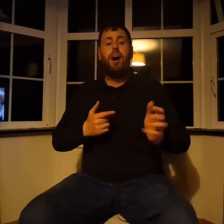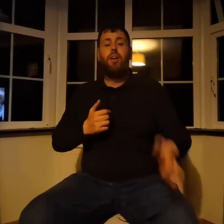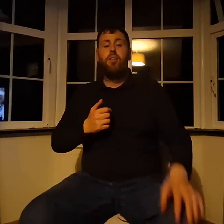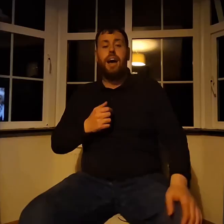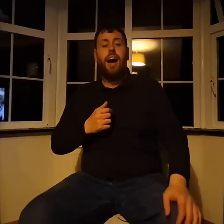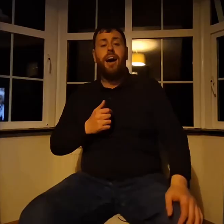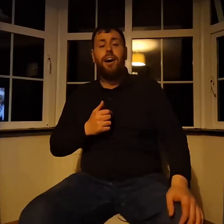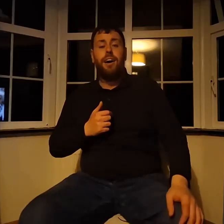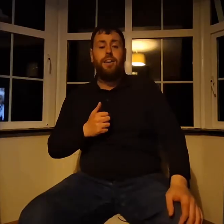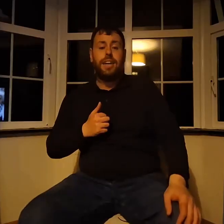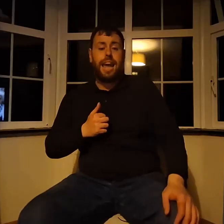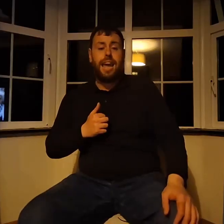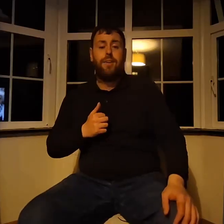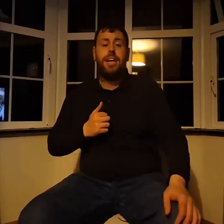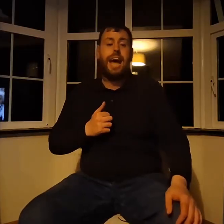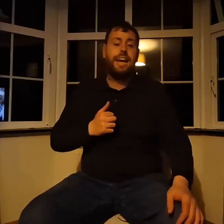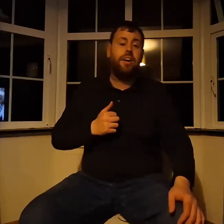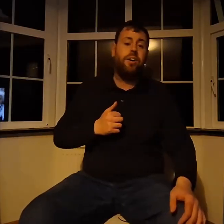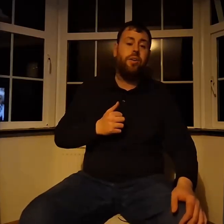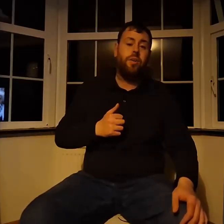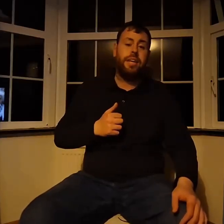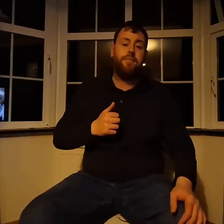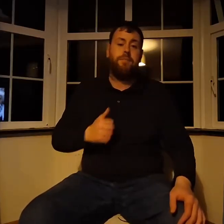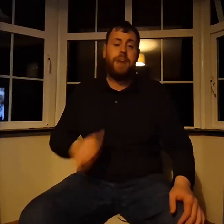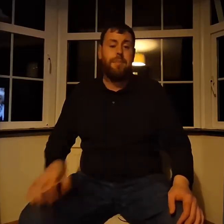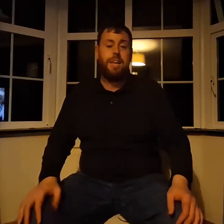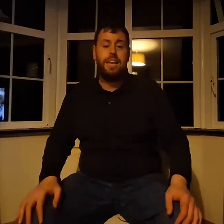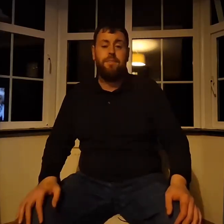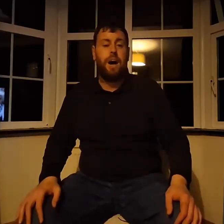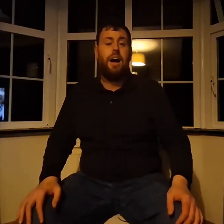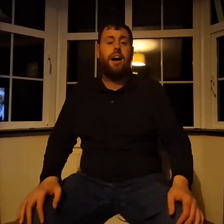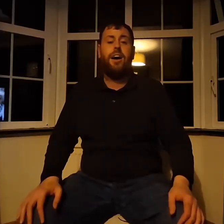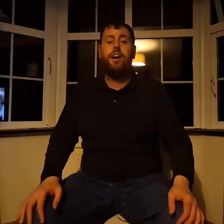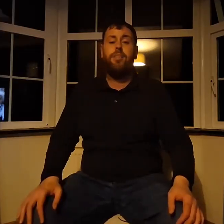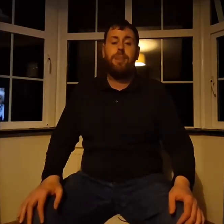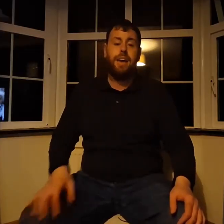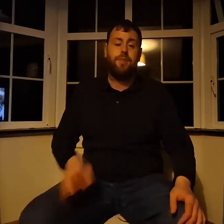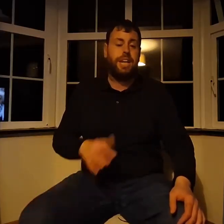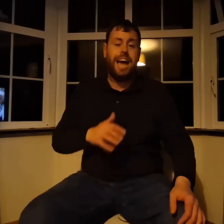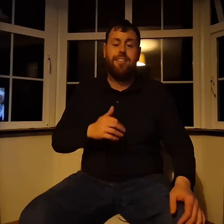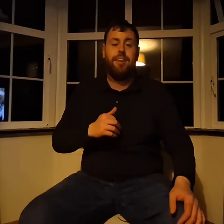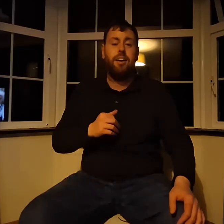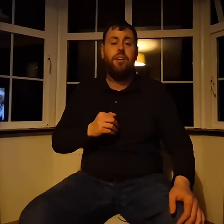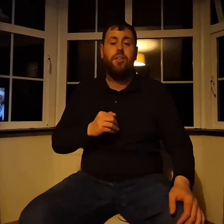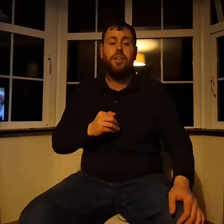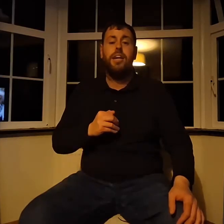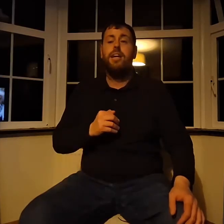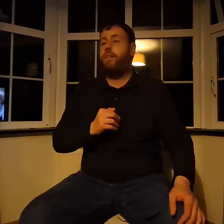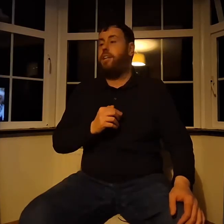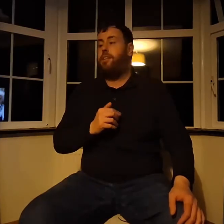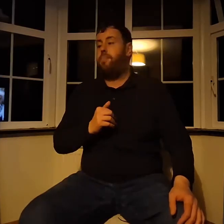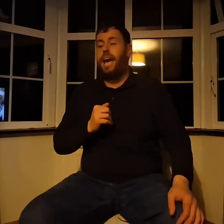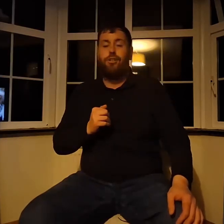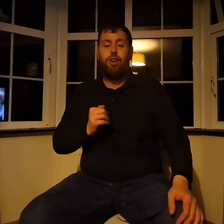old dog never got old, if the family farm never got sold, if another bad